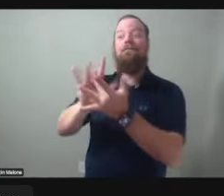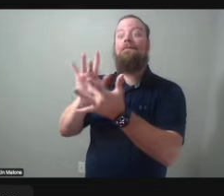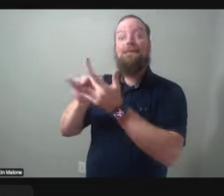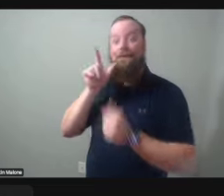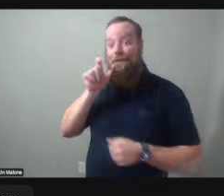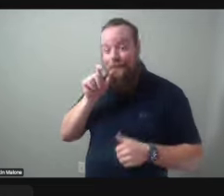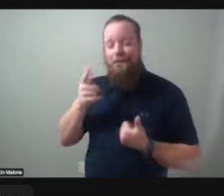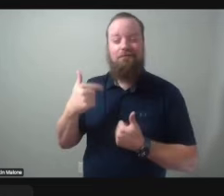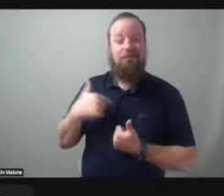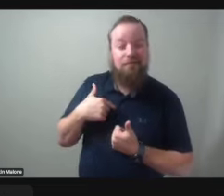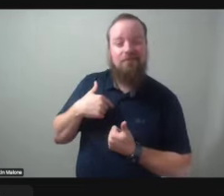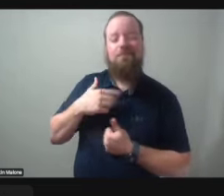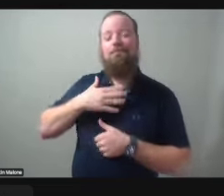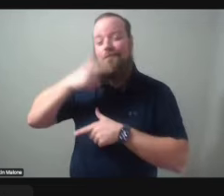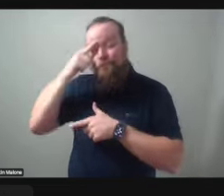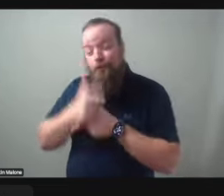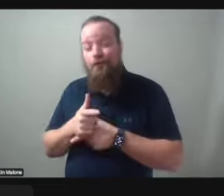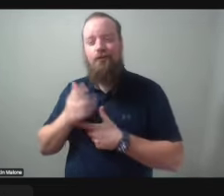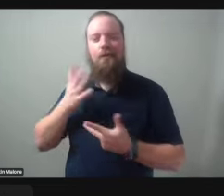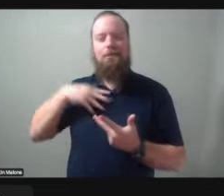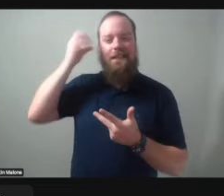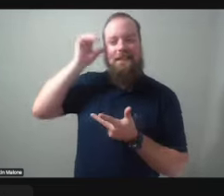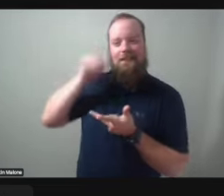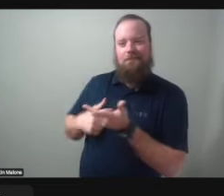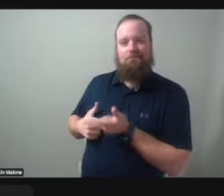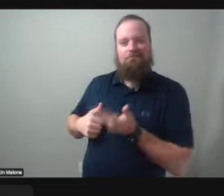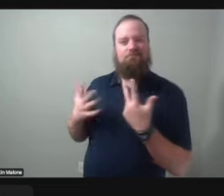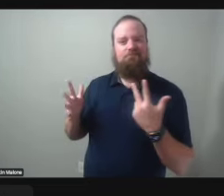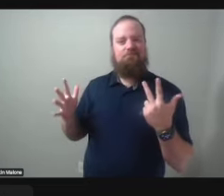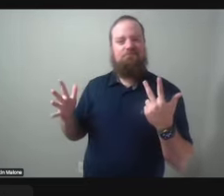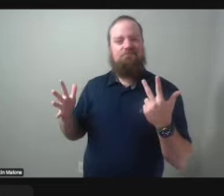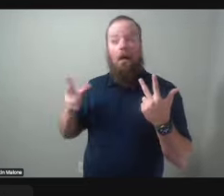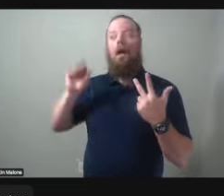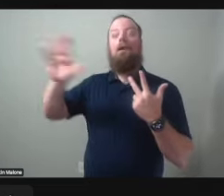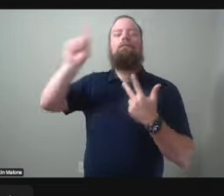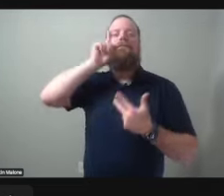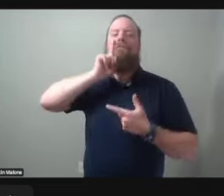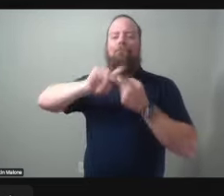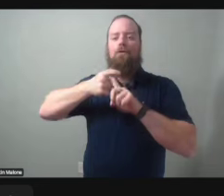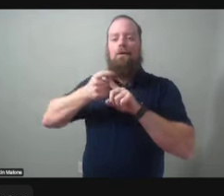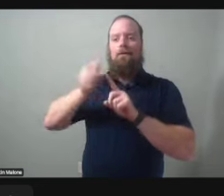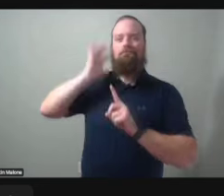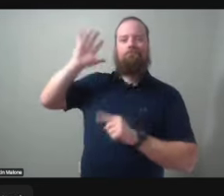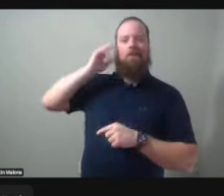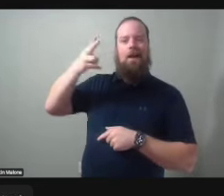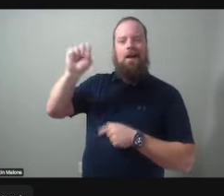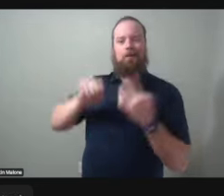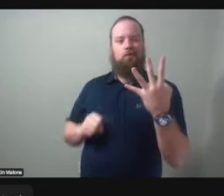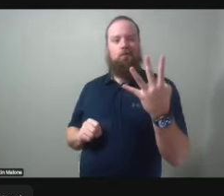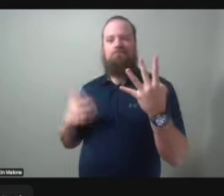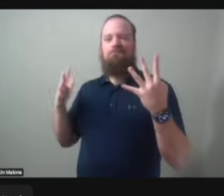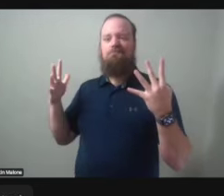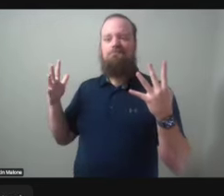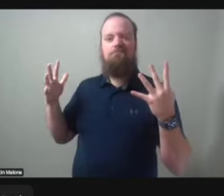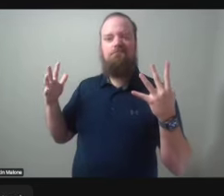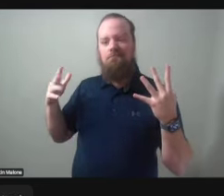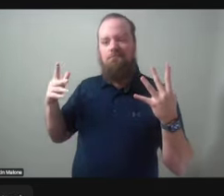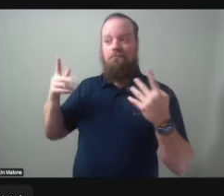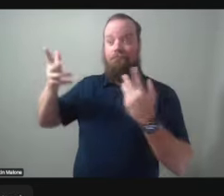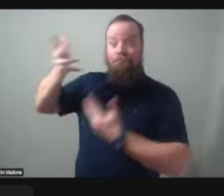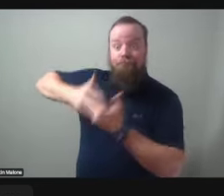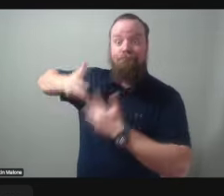limited contact within the deaf community. And those people within the deaf community that he has contact with are his family members, myself, my